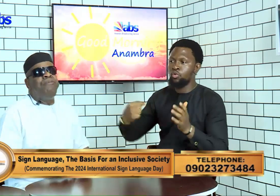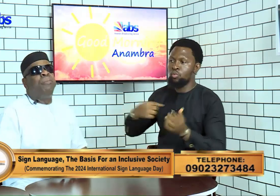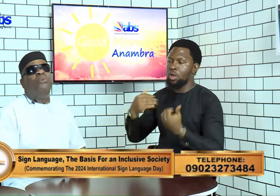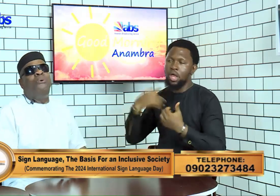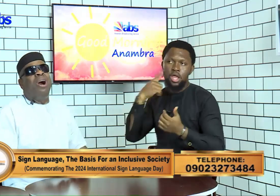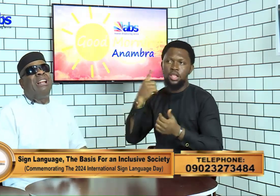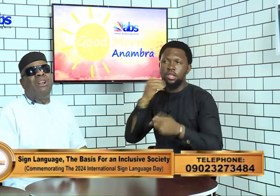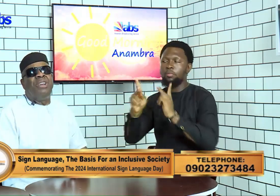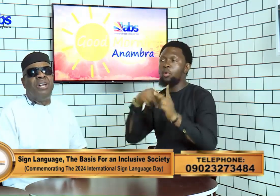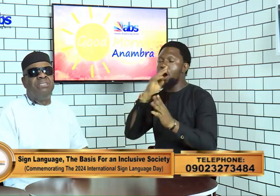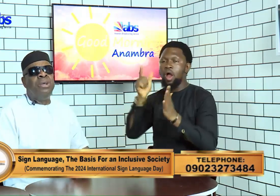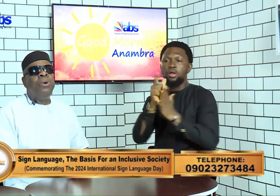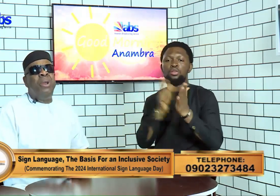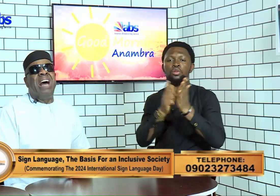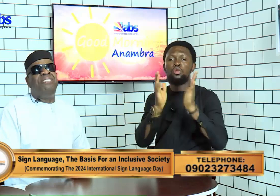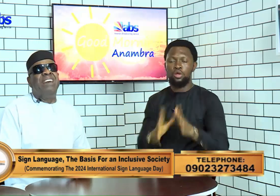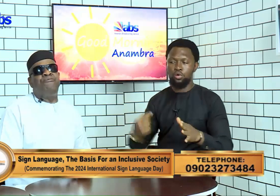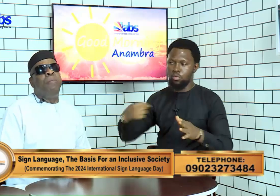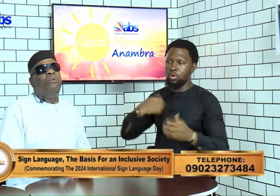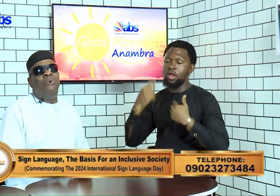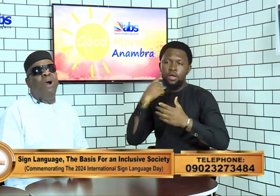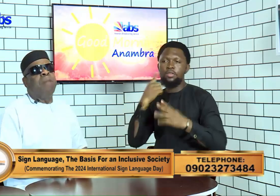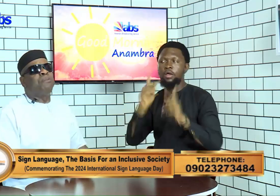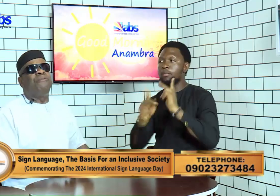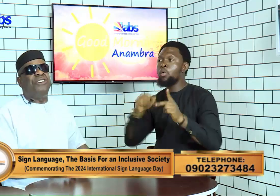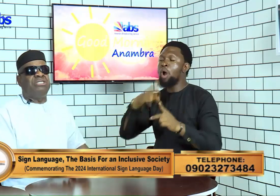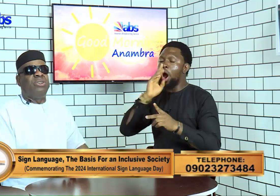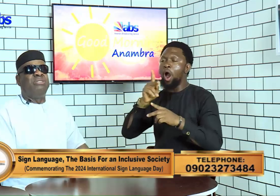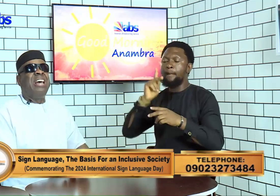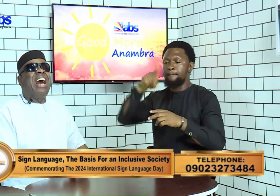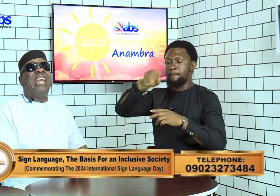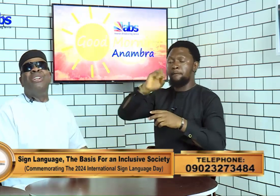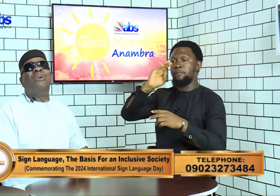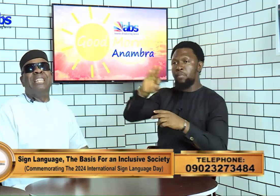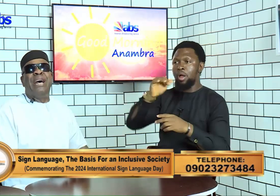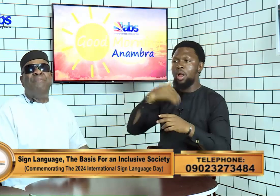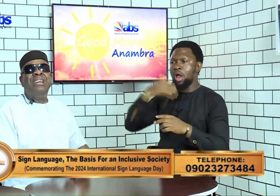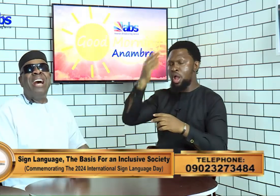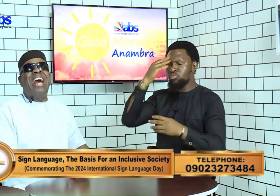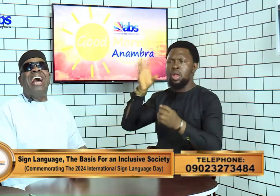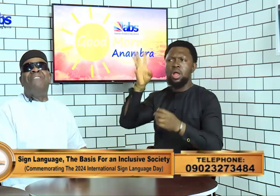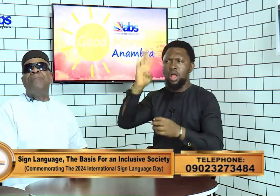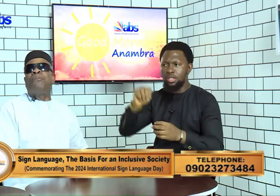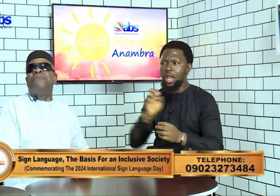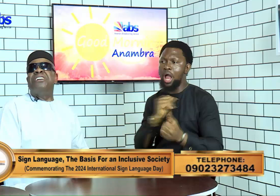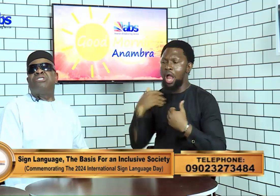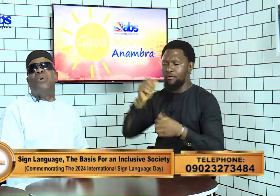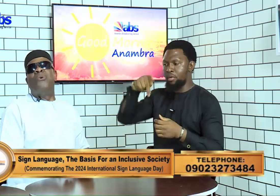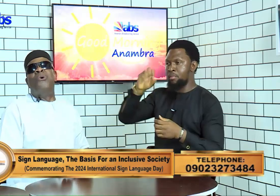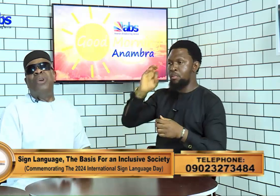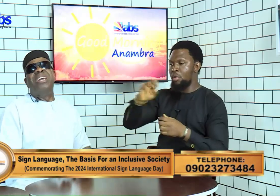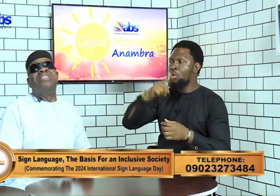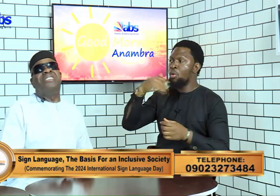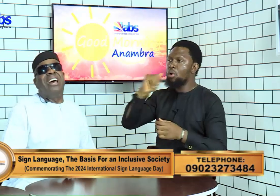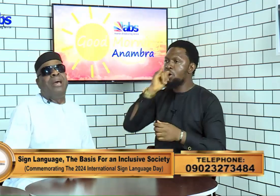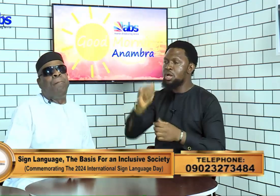deaf people who are lawyers. We have deaf people who are professors. I know them. I have a professor